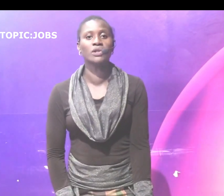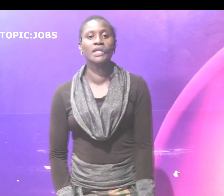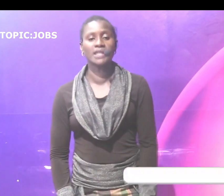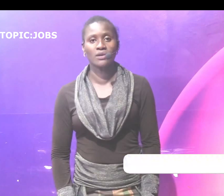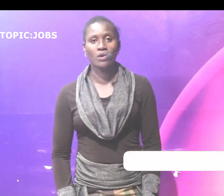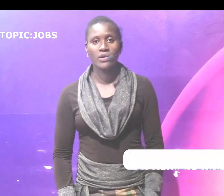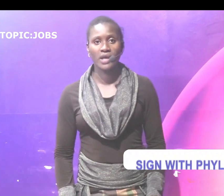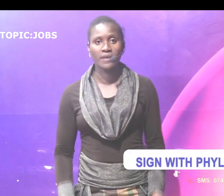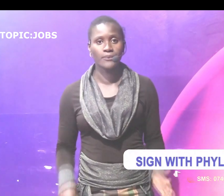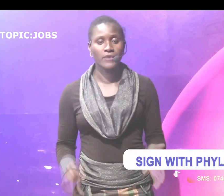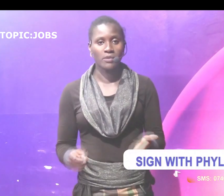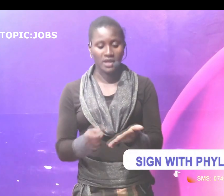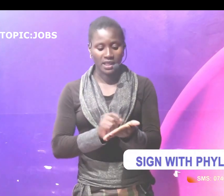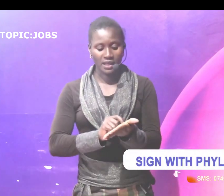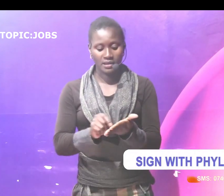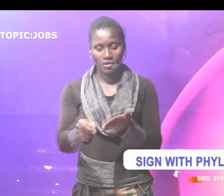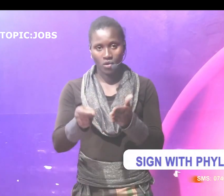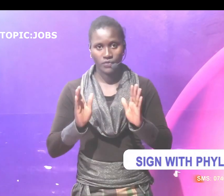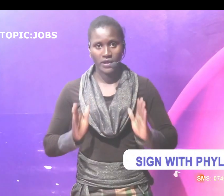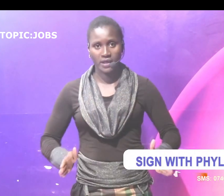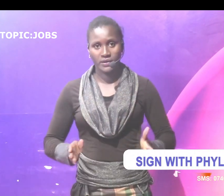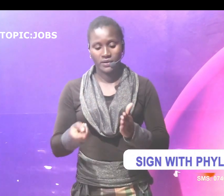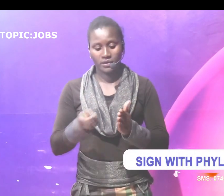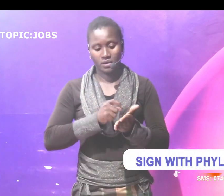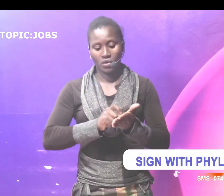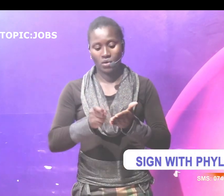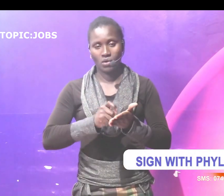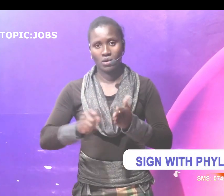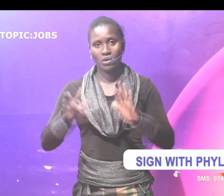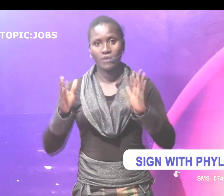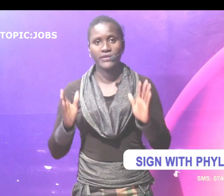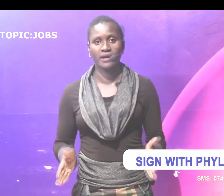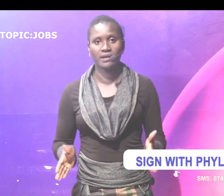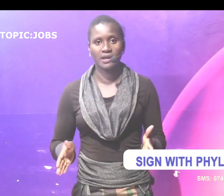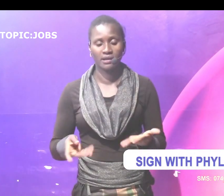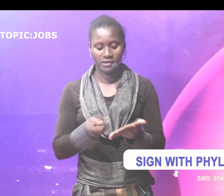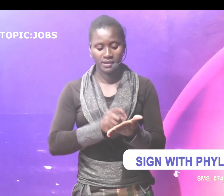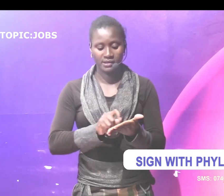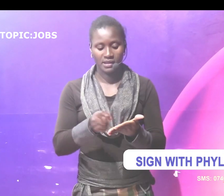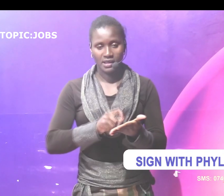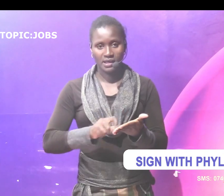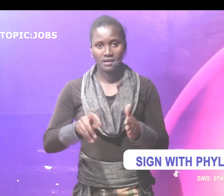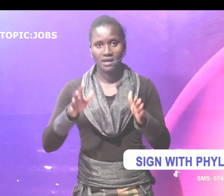an author, meaning author. Author, like this, he writes